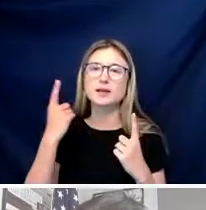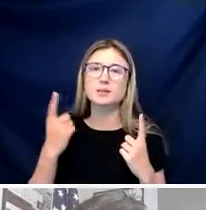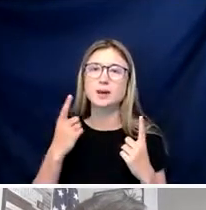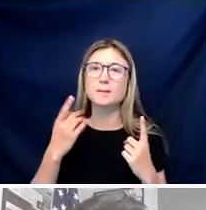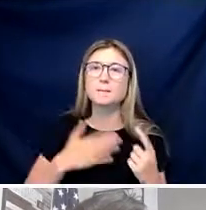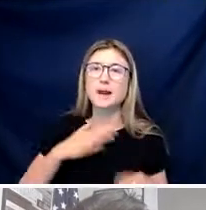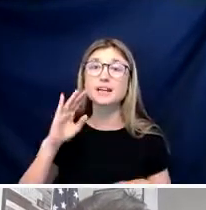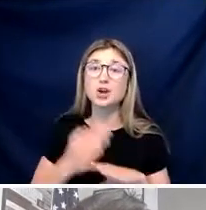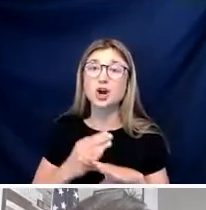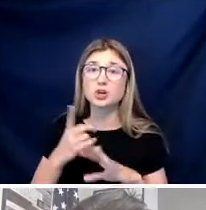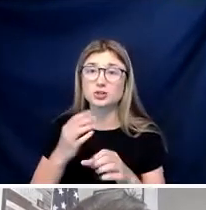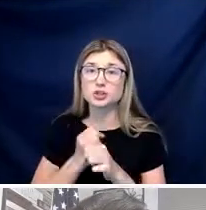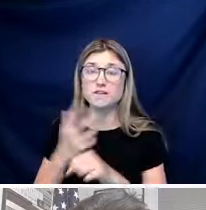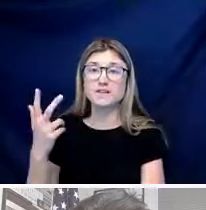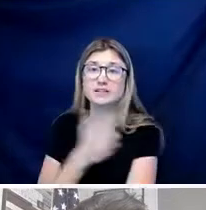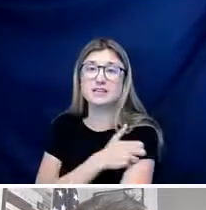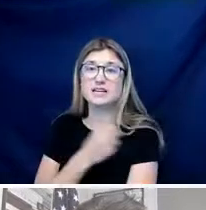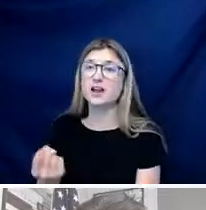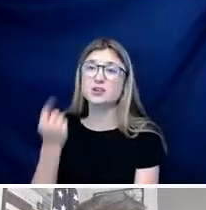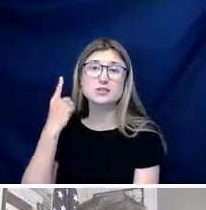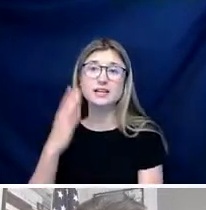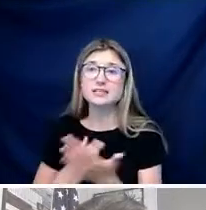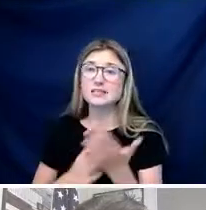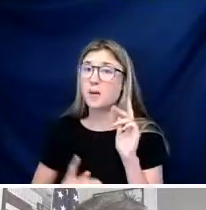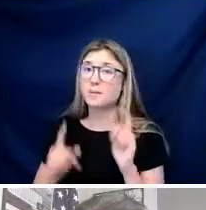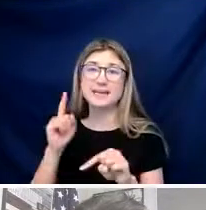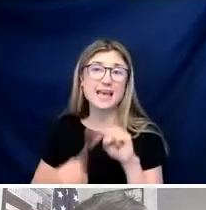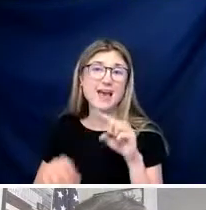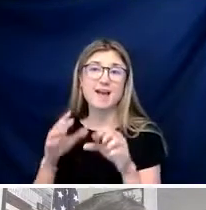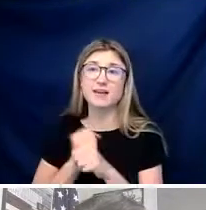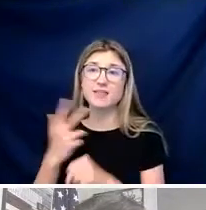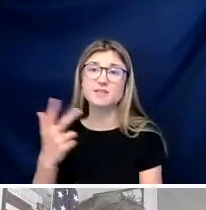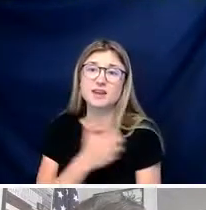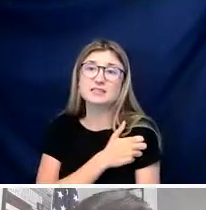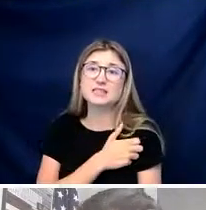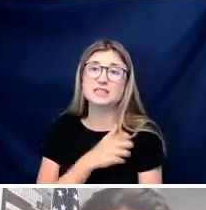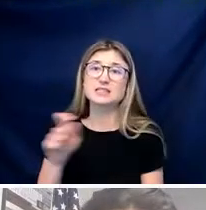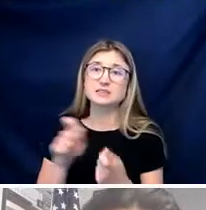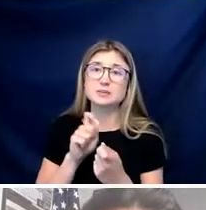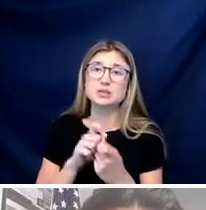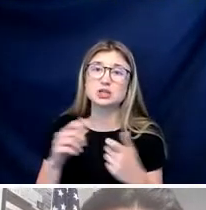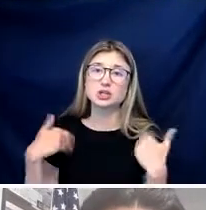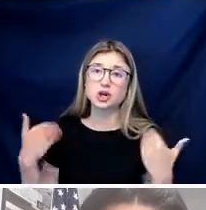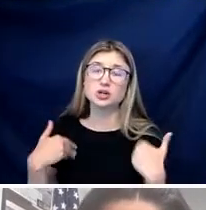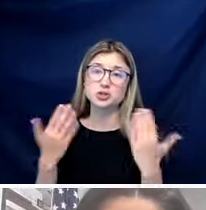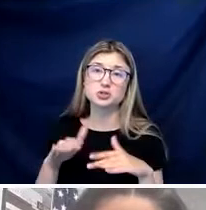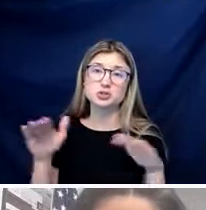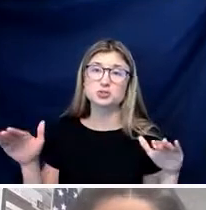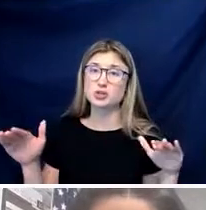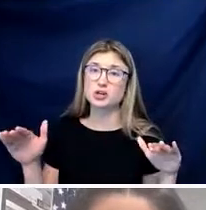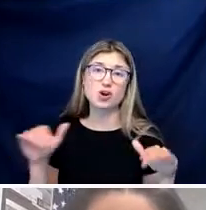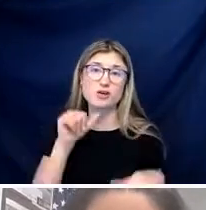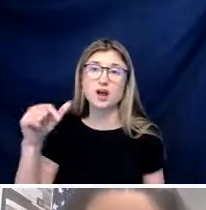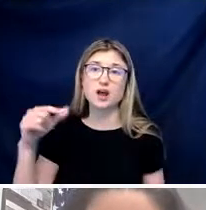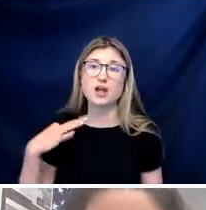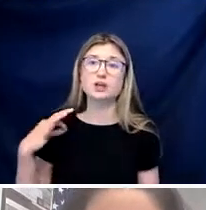daughter's vaccinated, and I understand some people cannot be vaccinated, and younger children particularly are not able to at this point